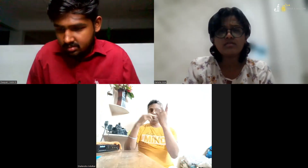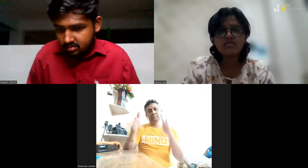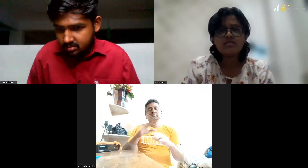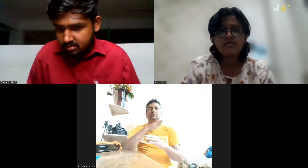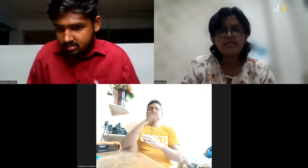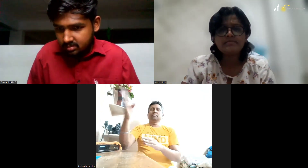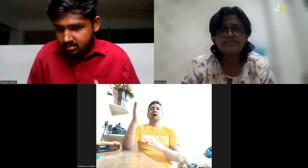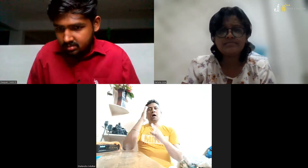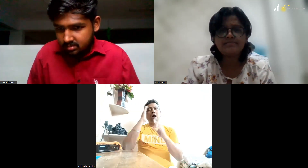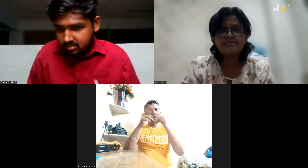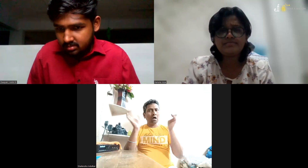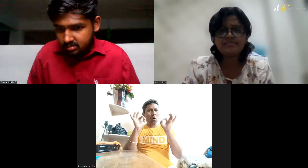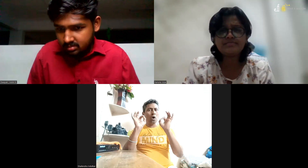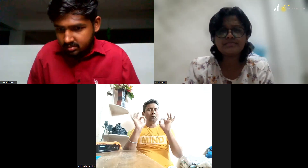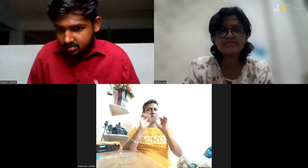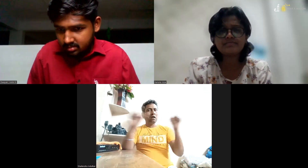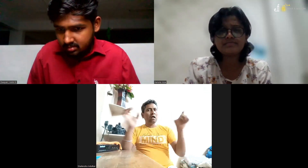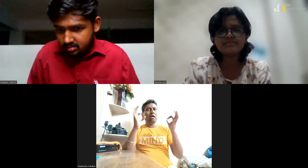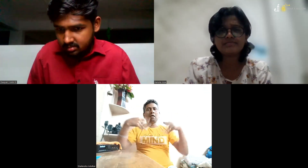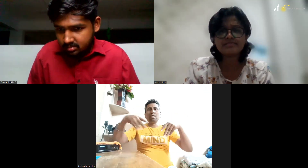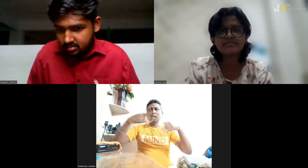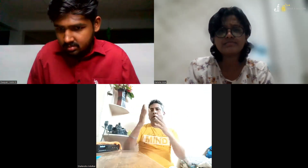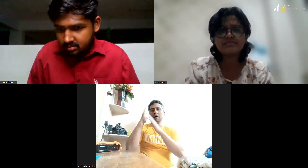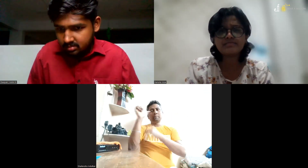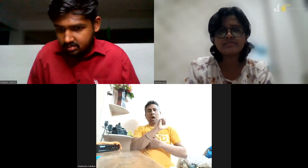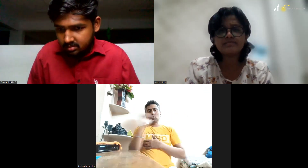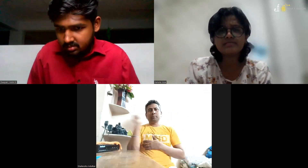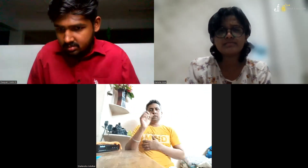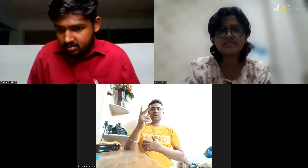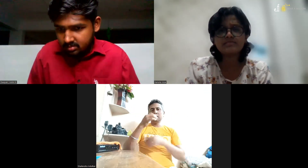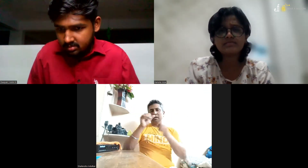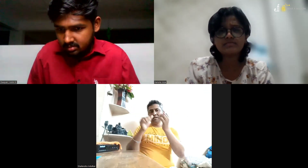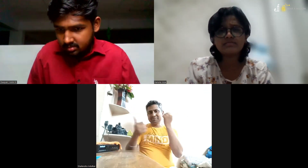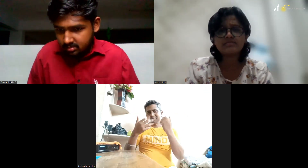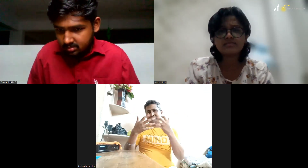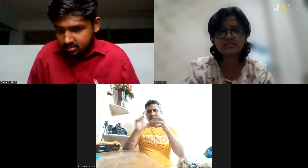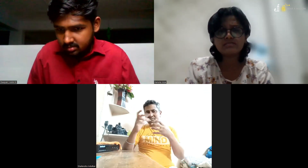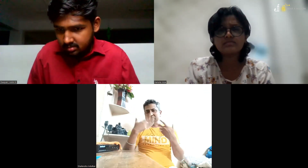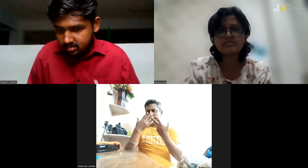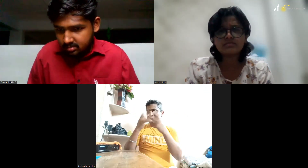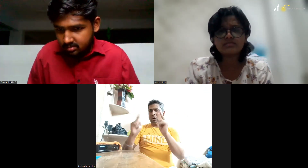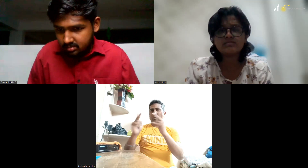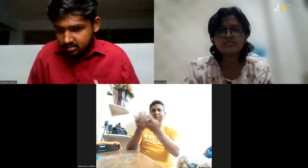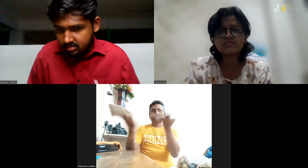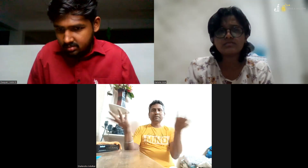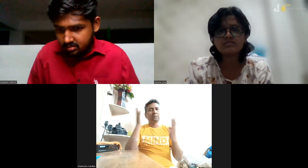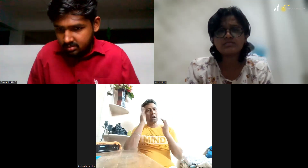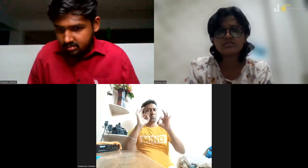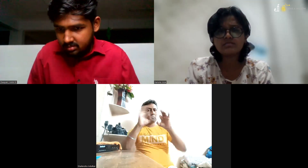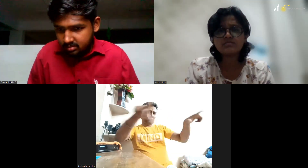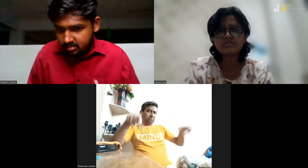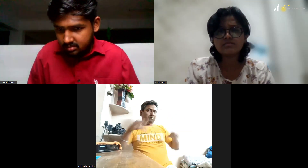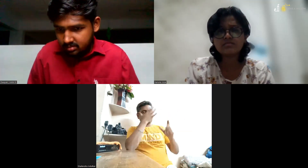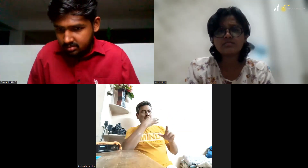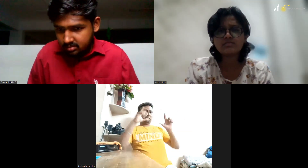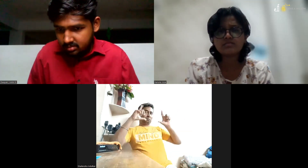was kind of bit cheaper for you. So we shared some less amount of services with you, but at